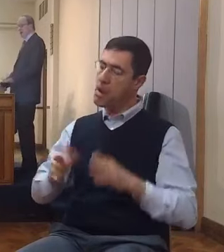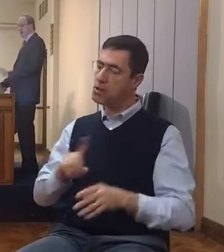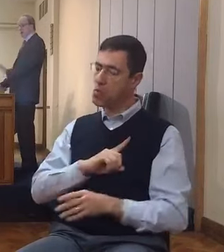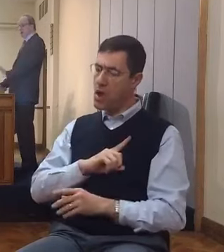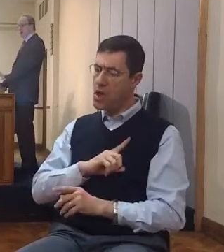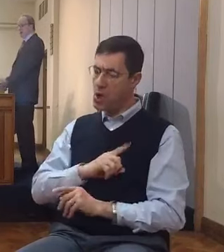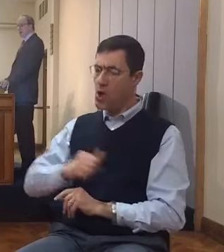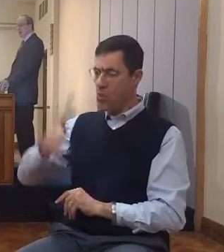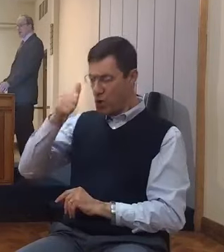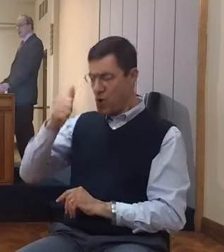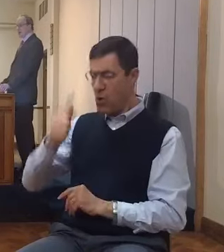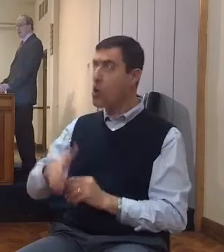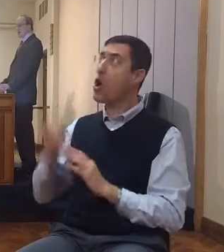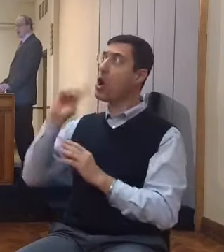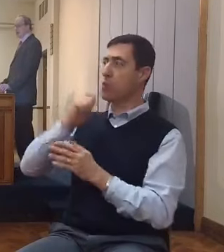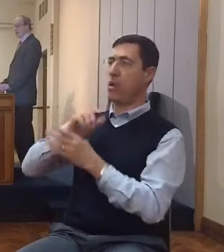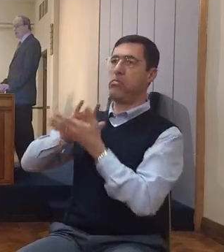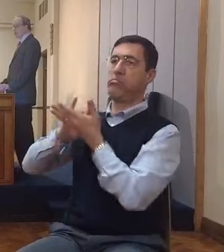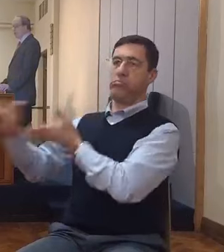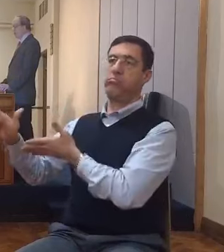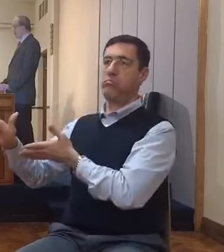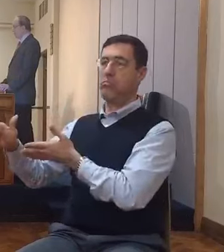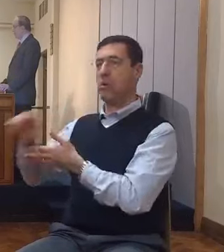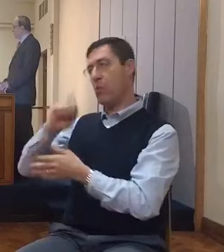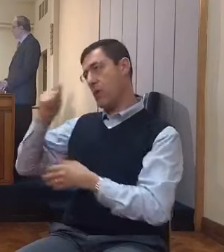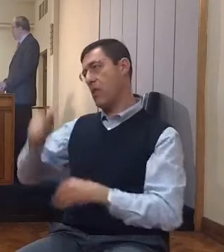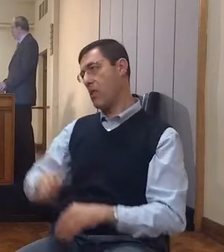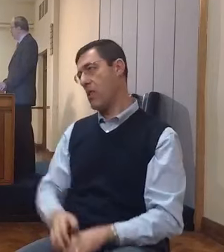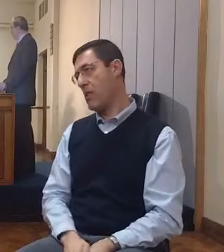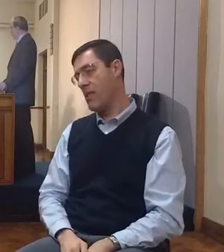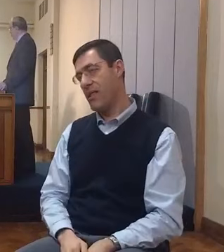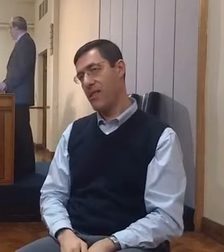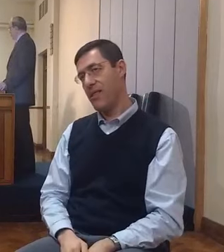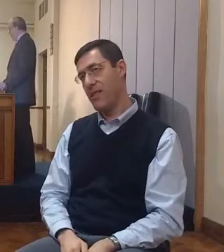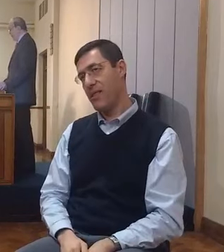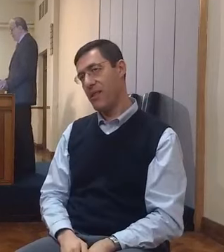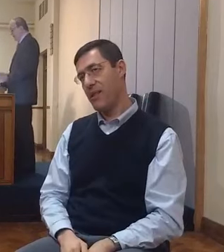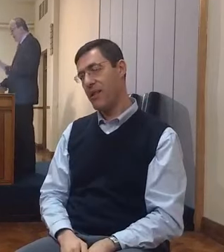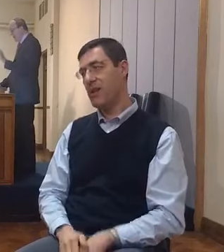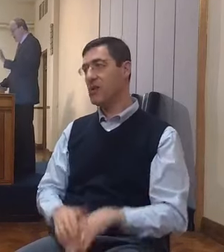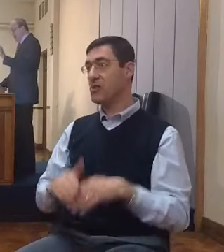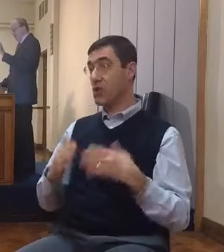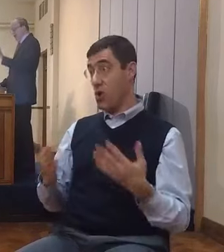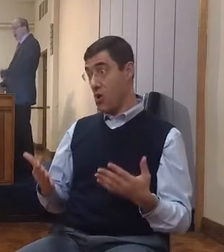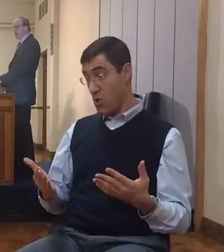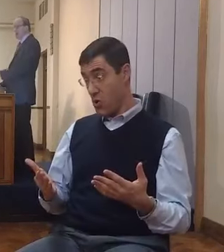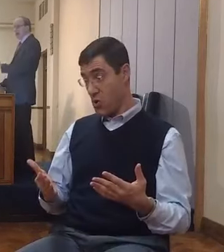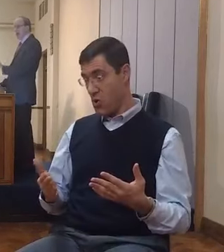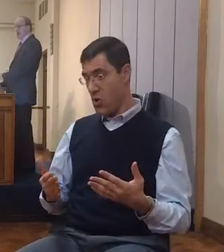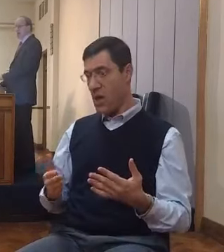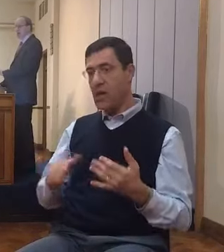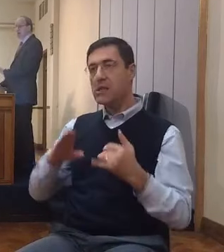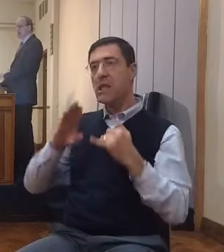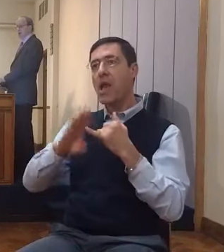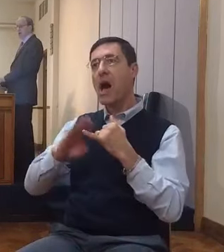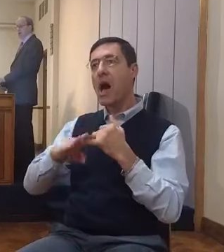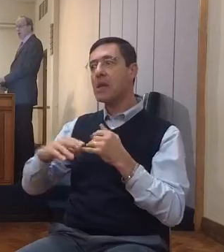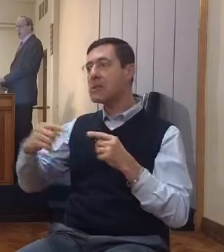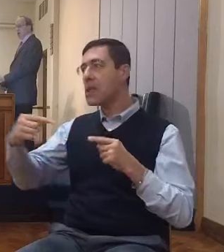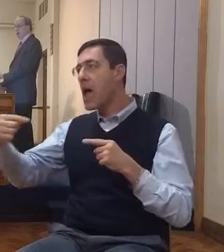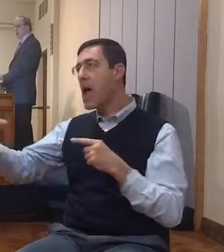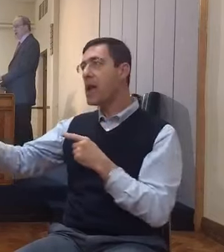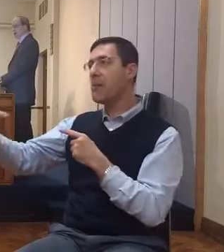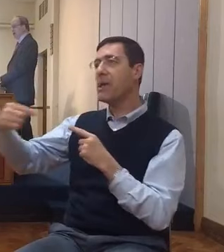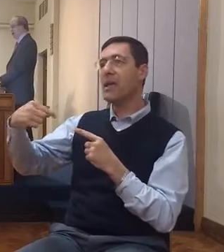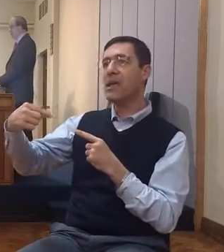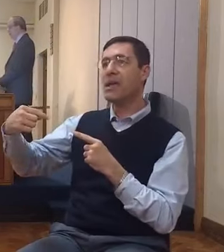And the turning back of the children of Israel was due to the Anakim. Now they're the last enemy to fall.